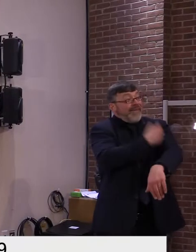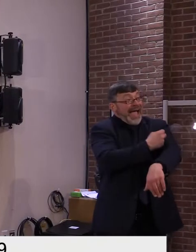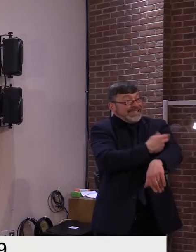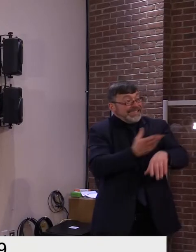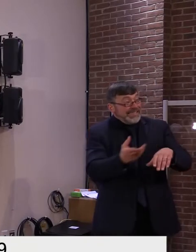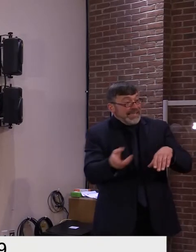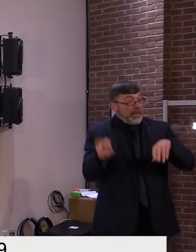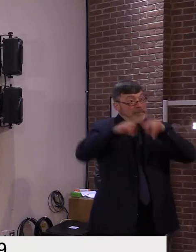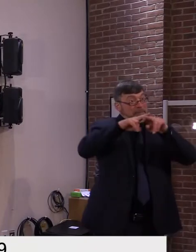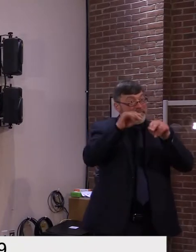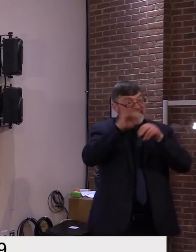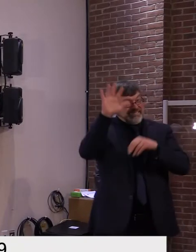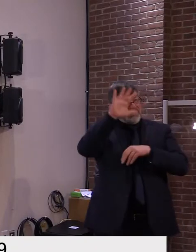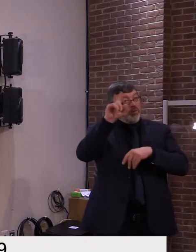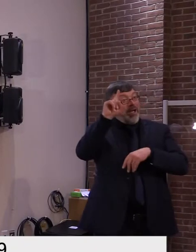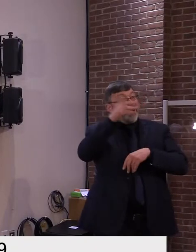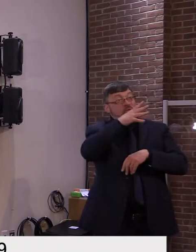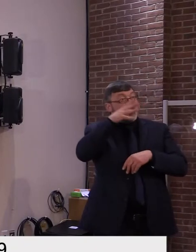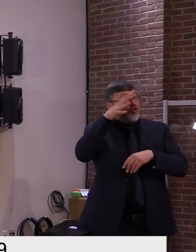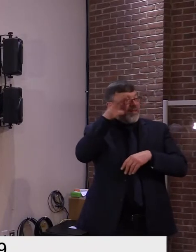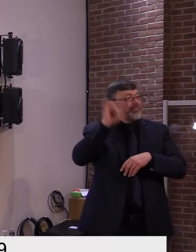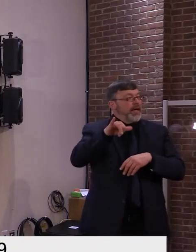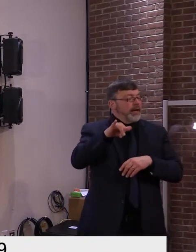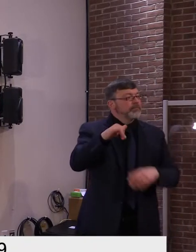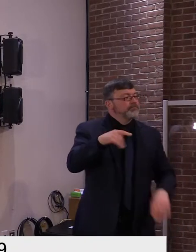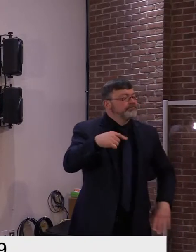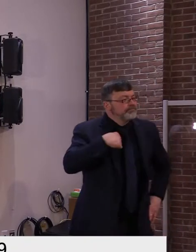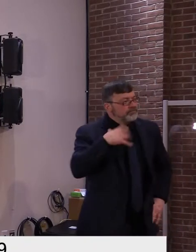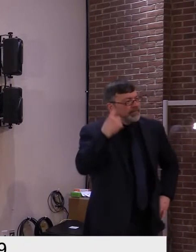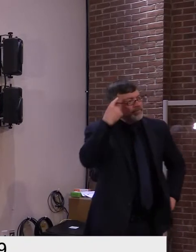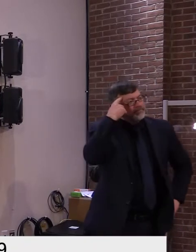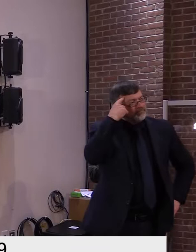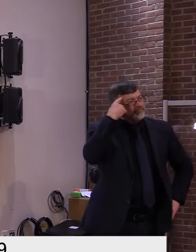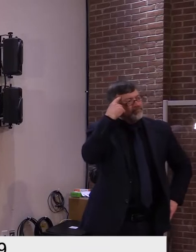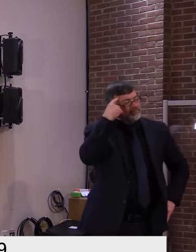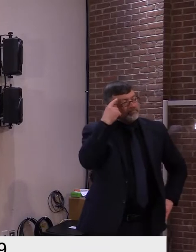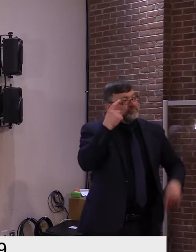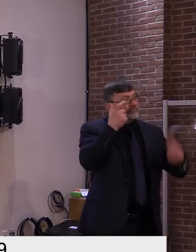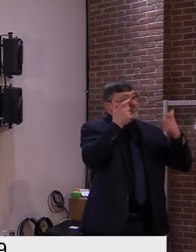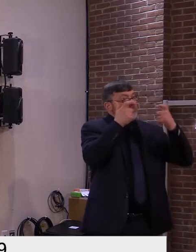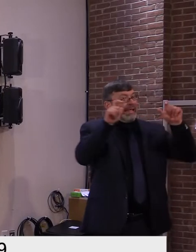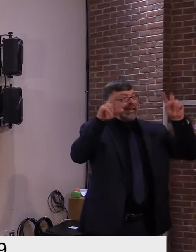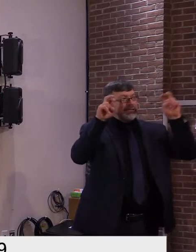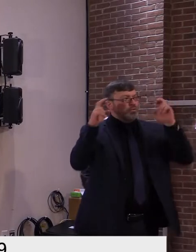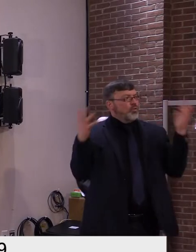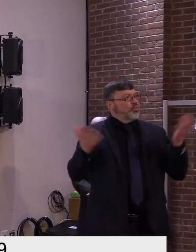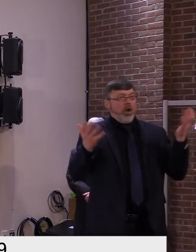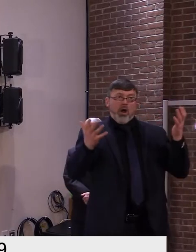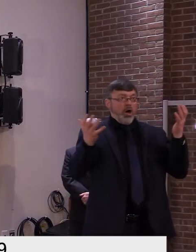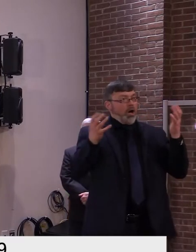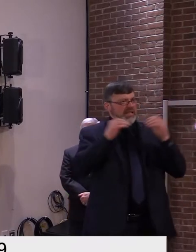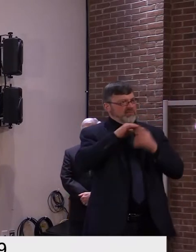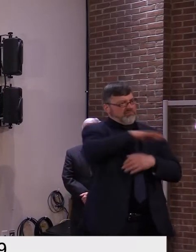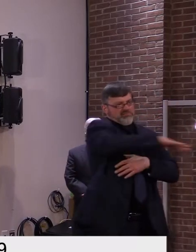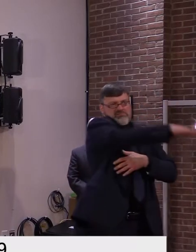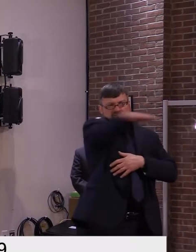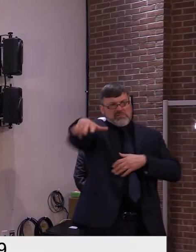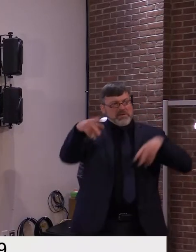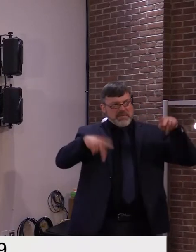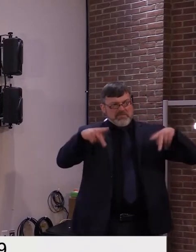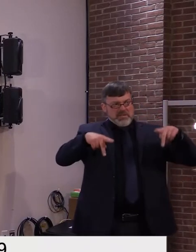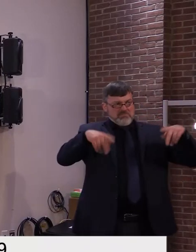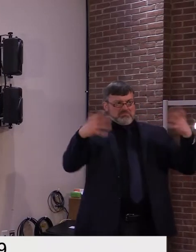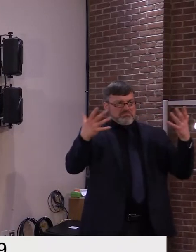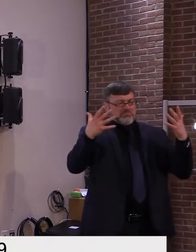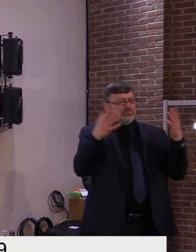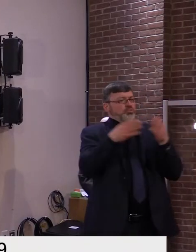I think one of the big issues for population in general is if they have concern about